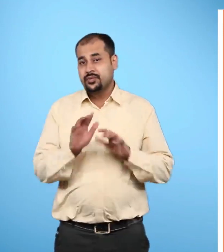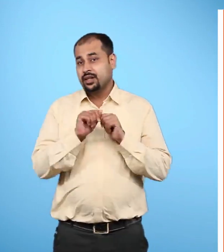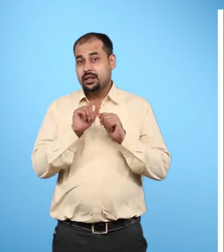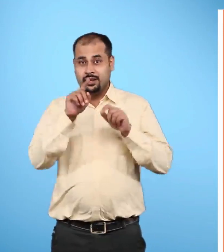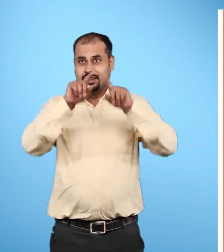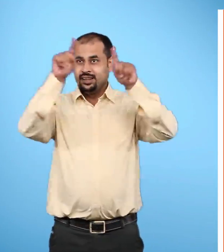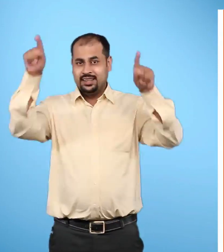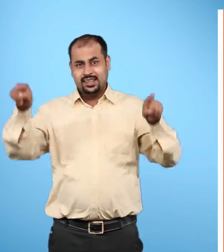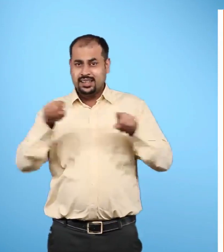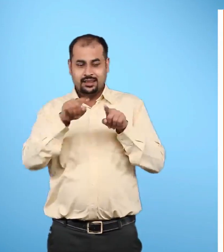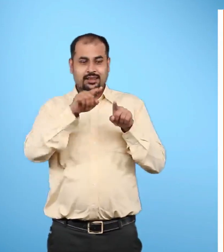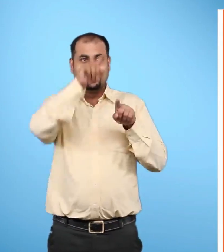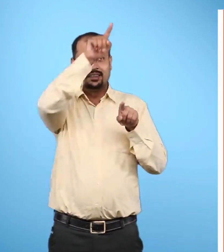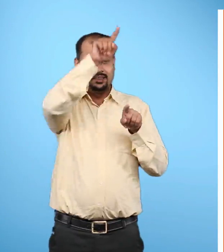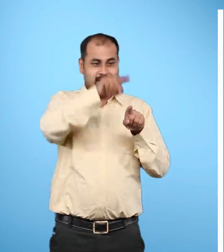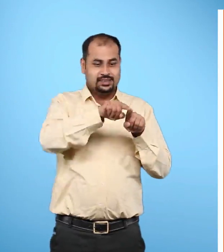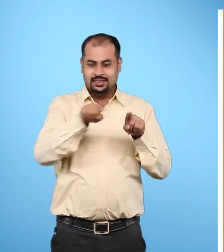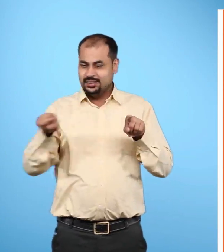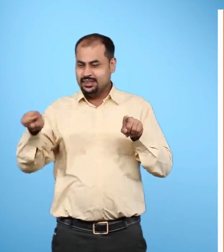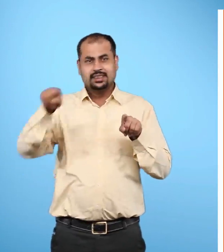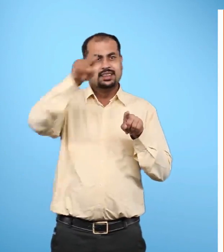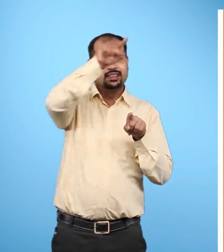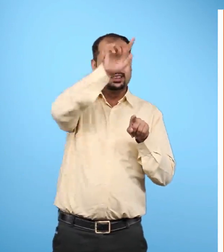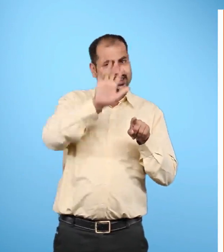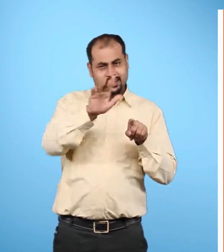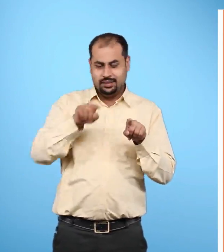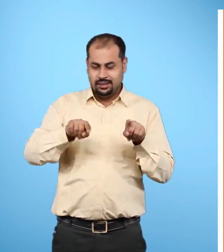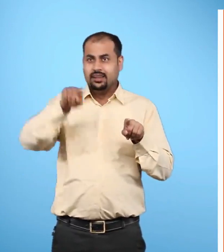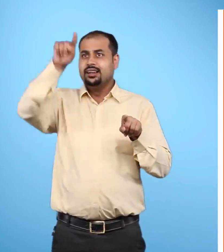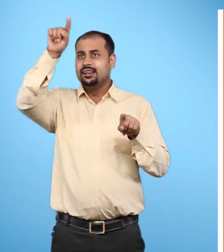Sadiq is thinking, "But these look very different."